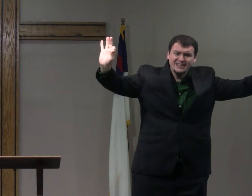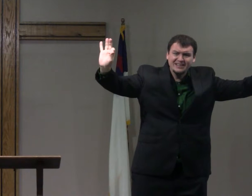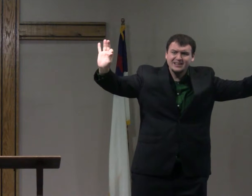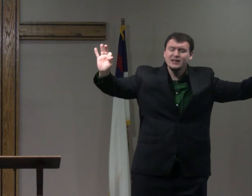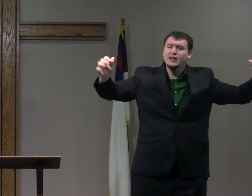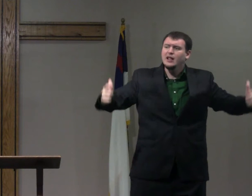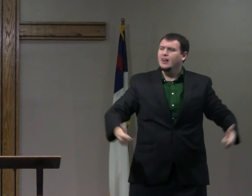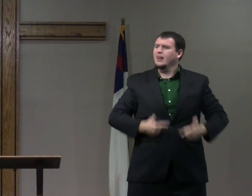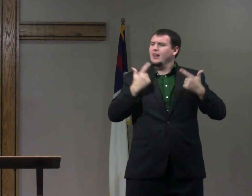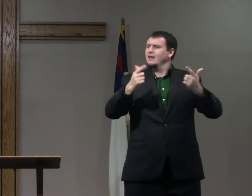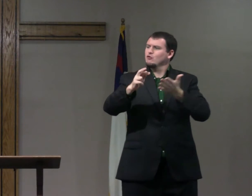We are free,